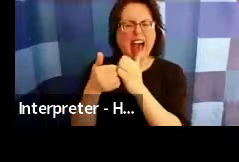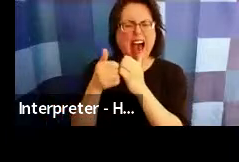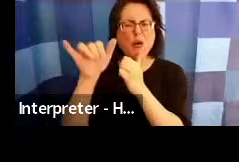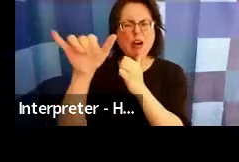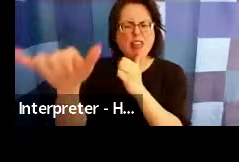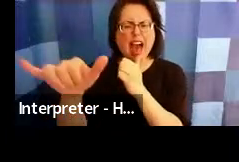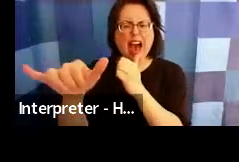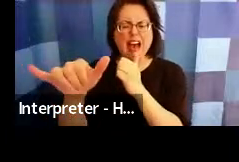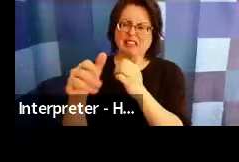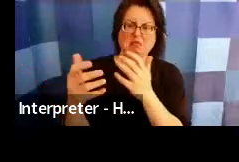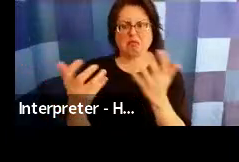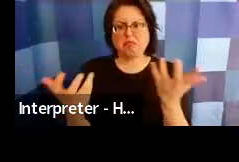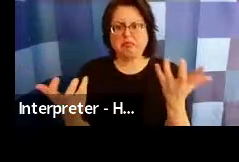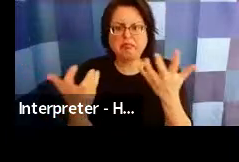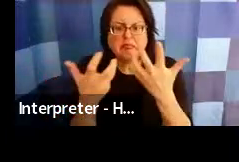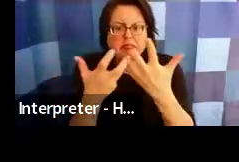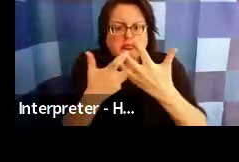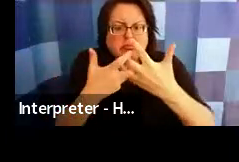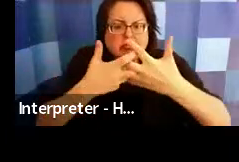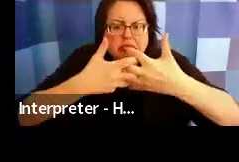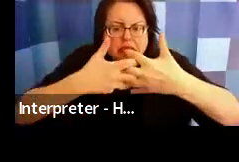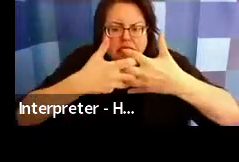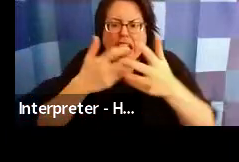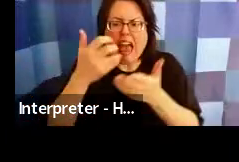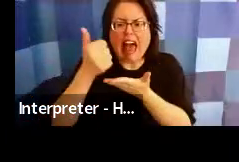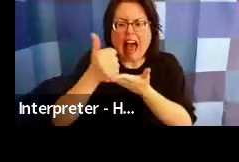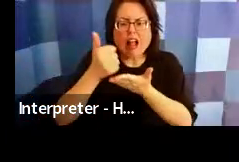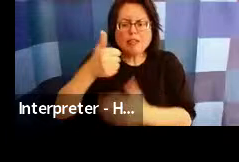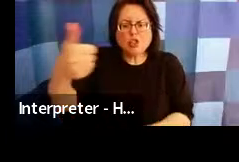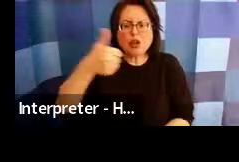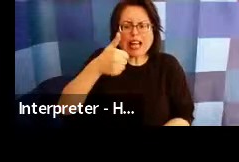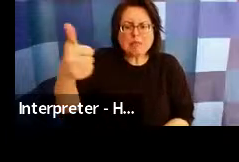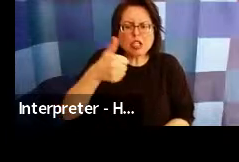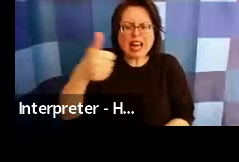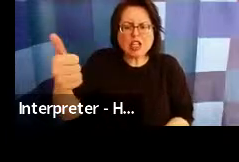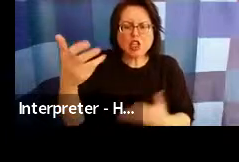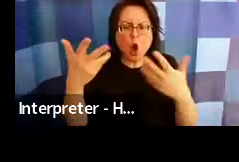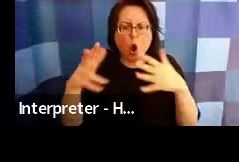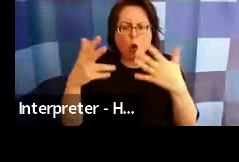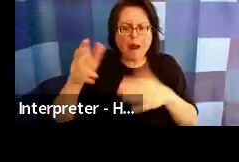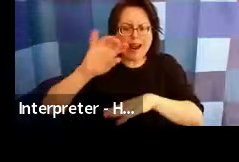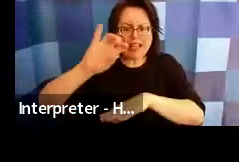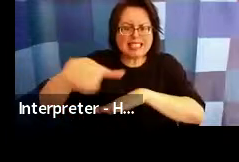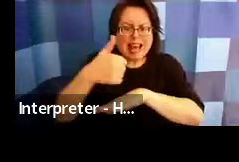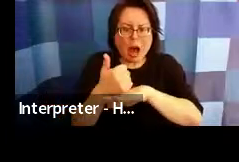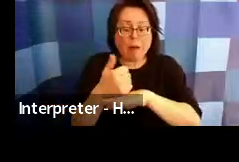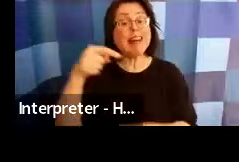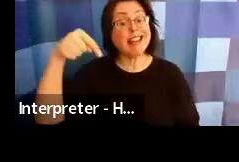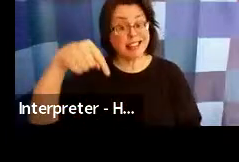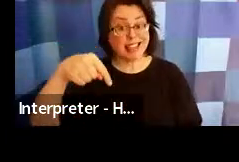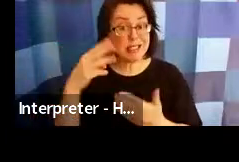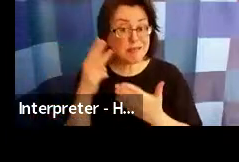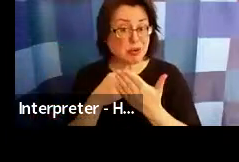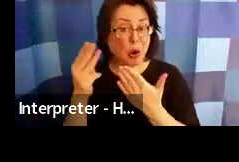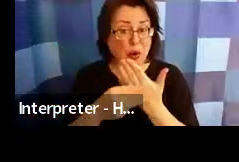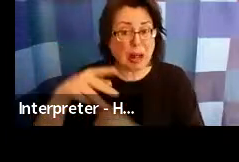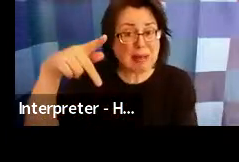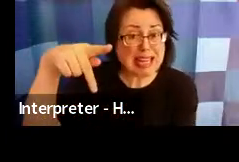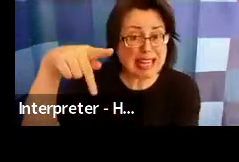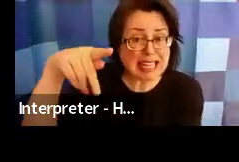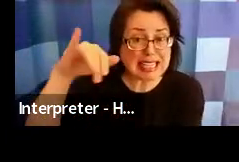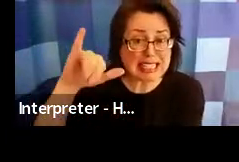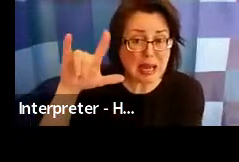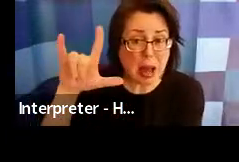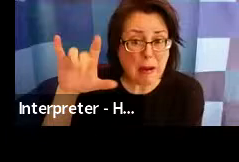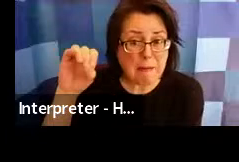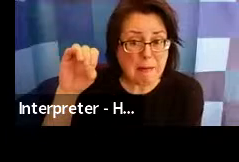plug into the broader transportation system to meet a variety of needs, as well as how this functions as a pilot program and where it might grow in the future to address some of